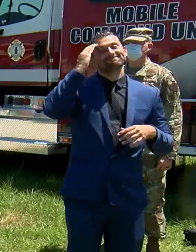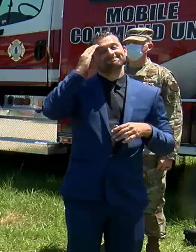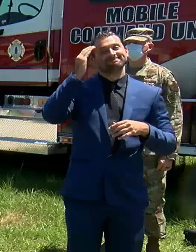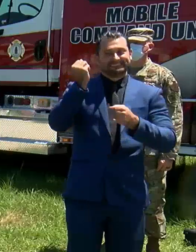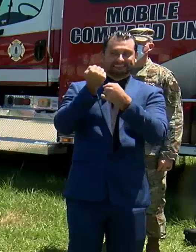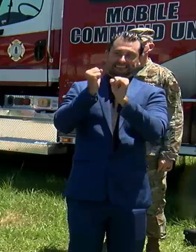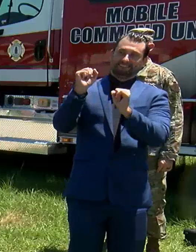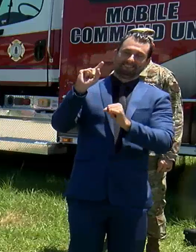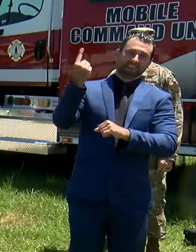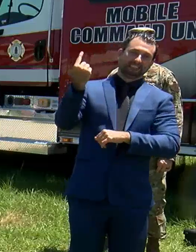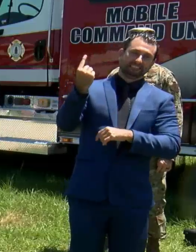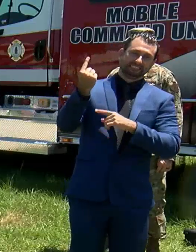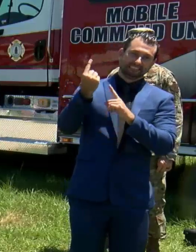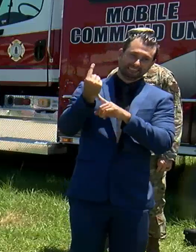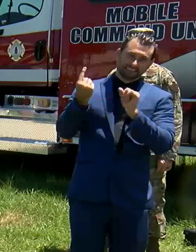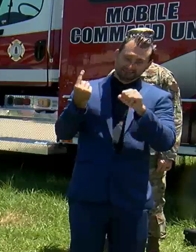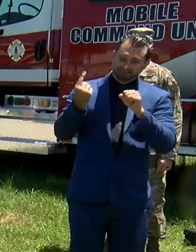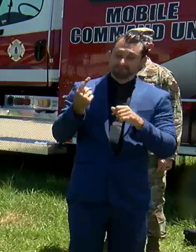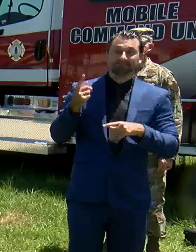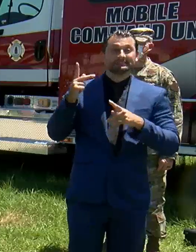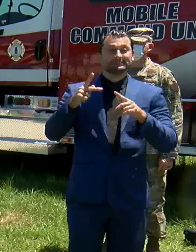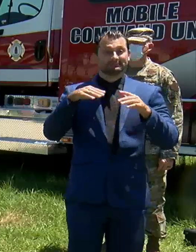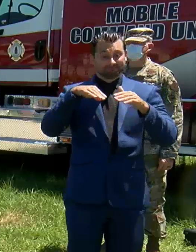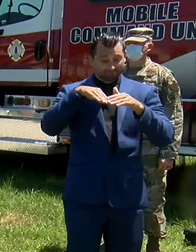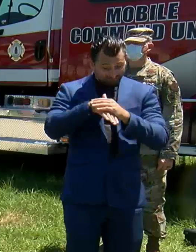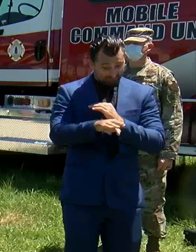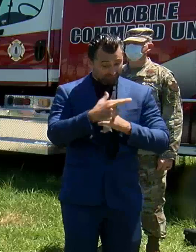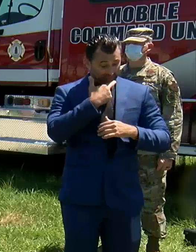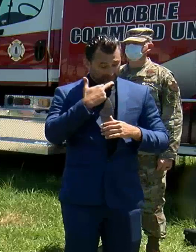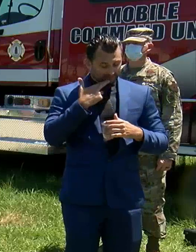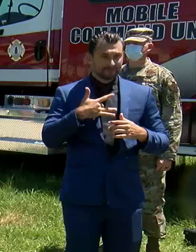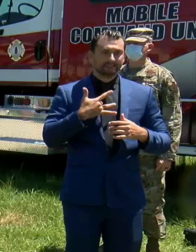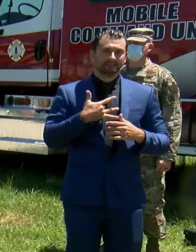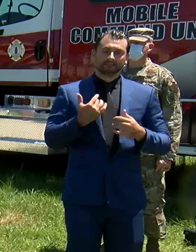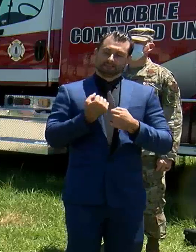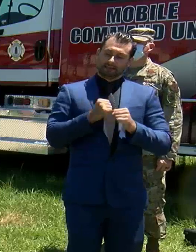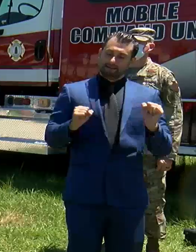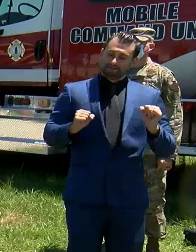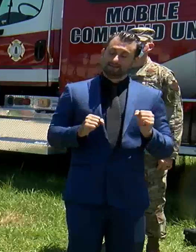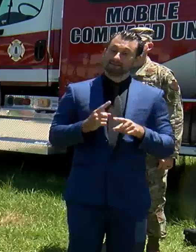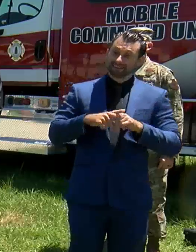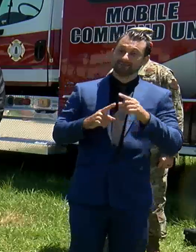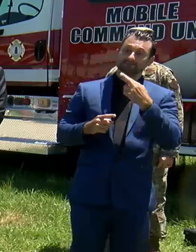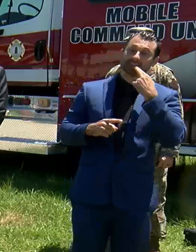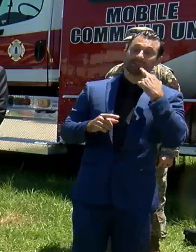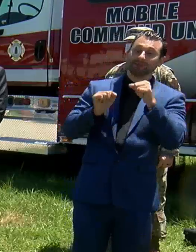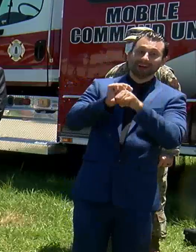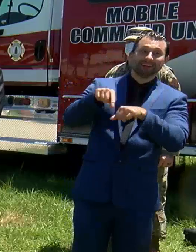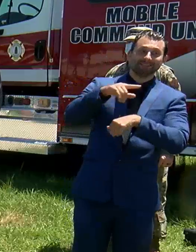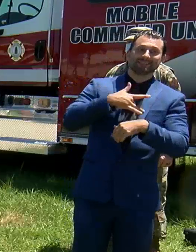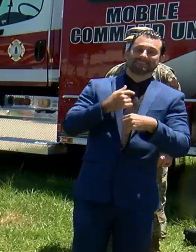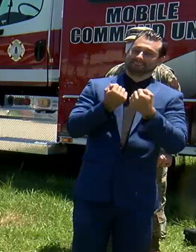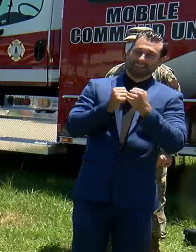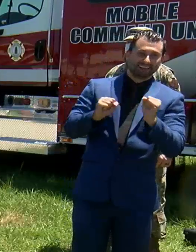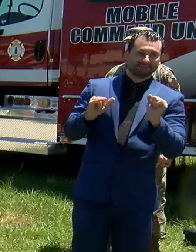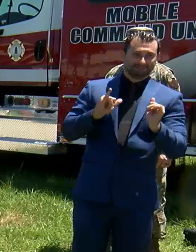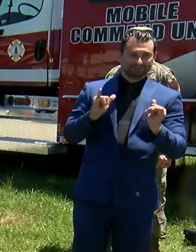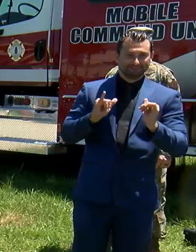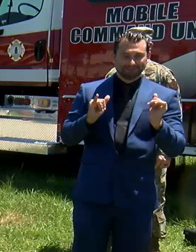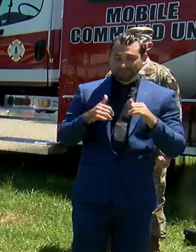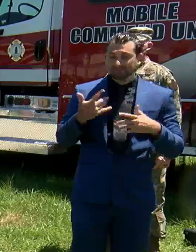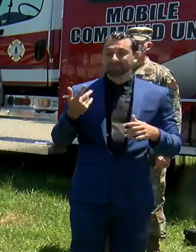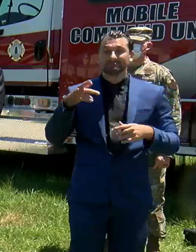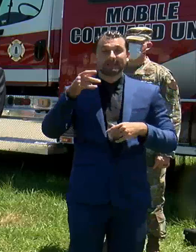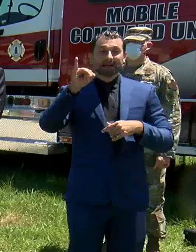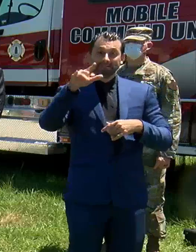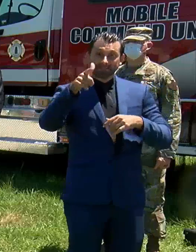patrons are going to be cognizant about safety as well. So I think you're seeing the restaurants that have the capacity to do the patio and the outdoors, they're going to be